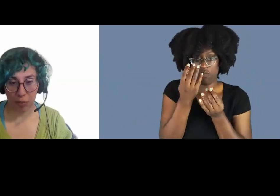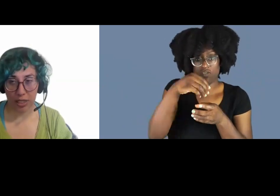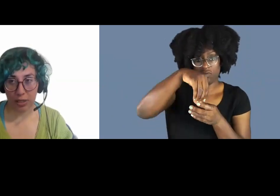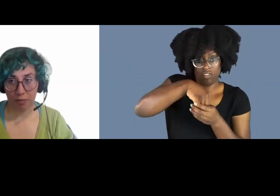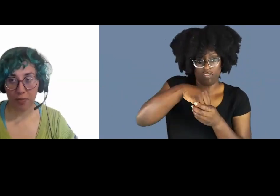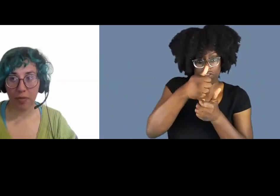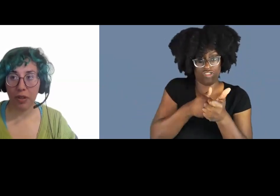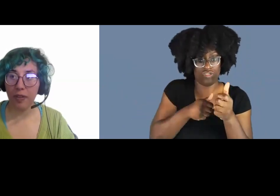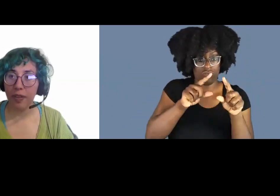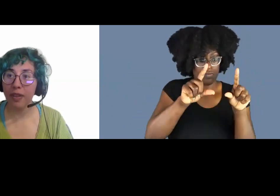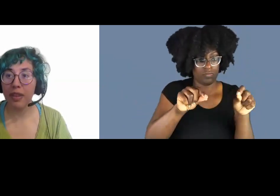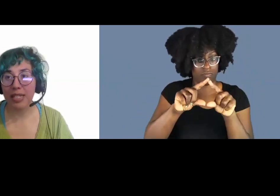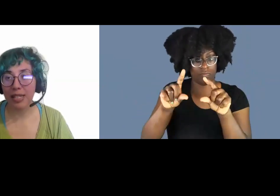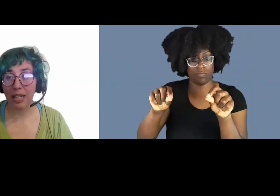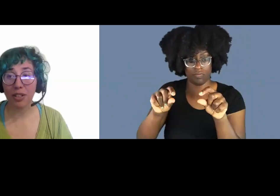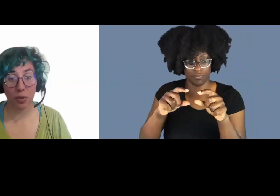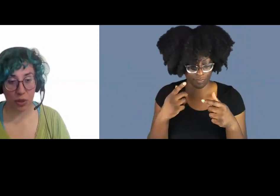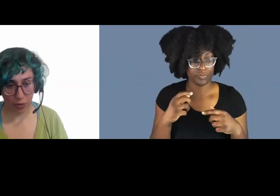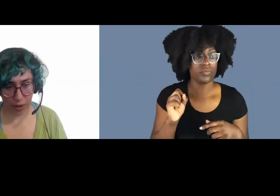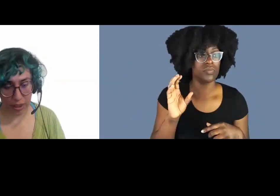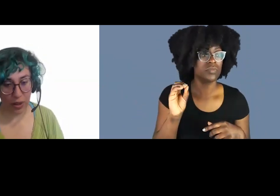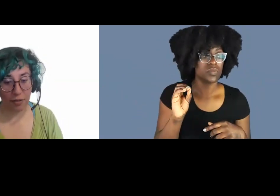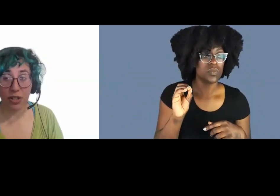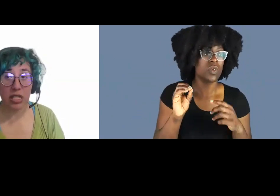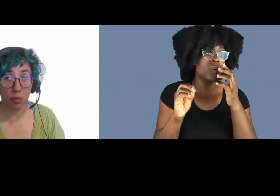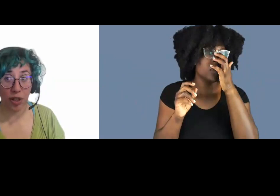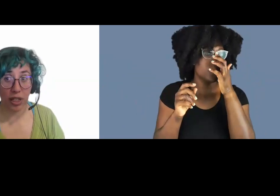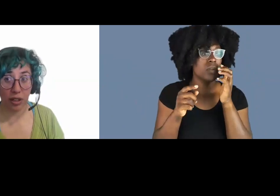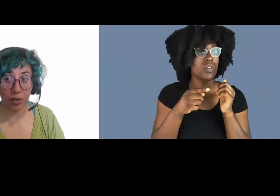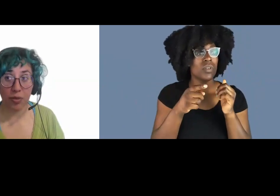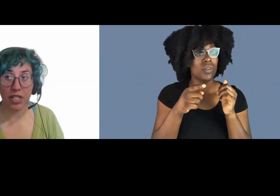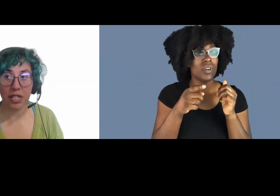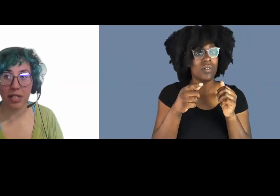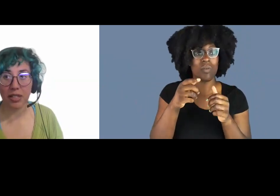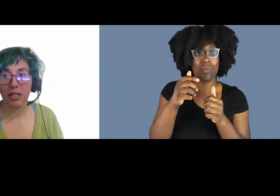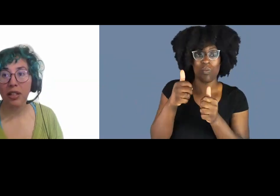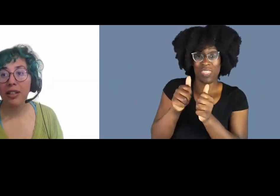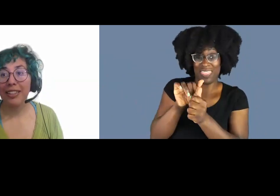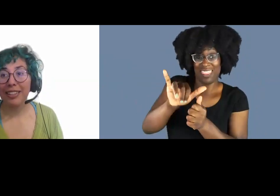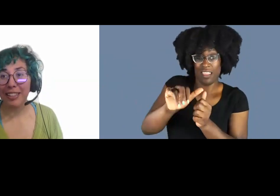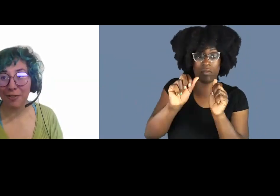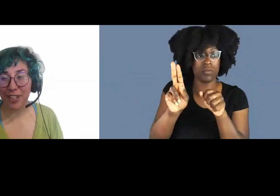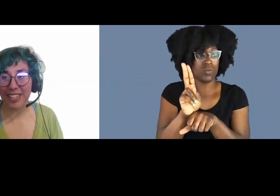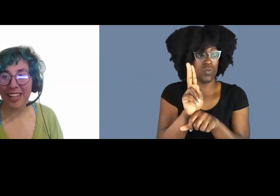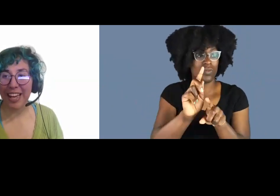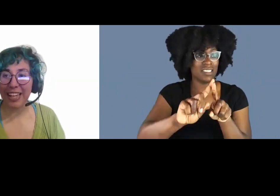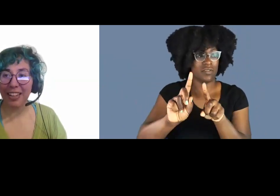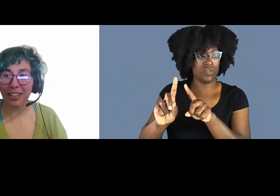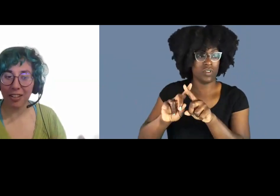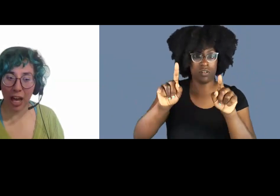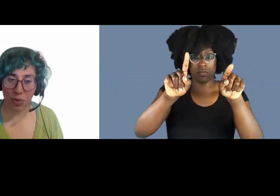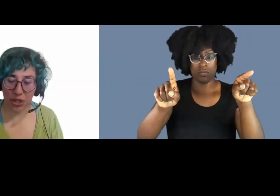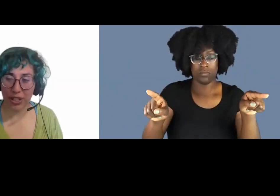caption elements. This is a description for it. You have your summary, which is different.